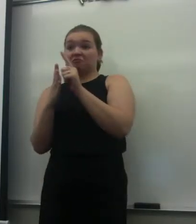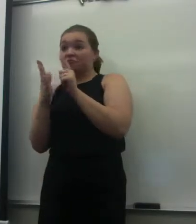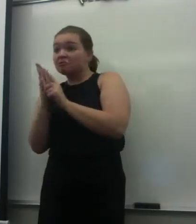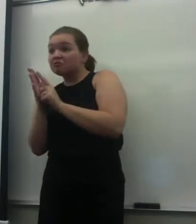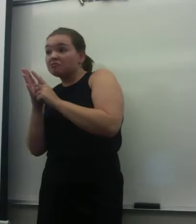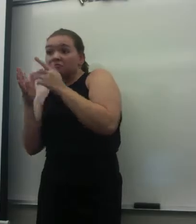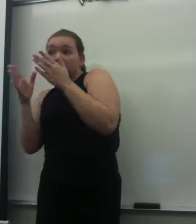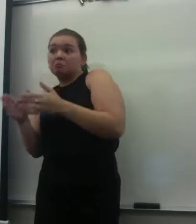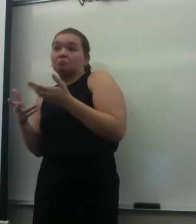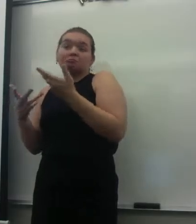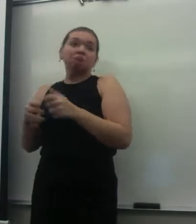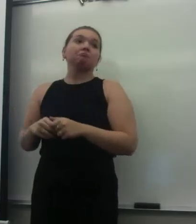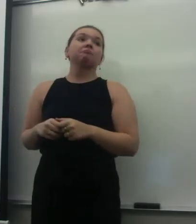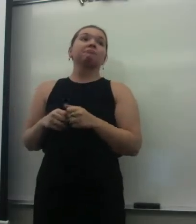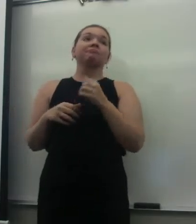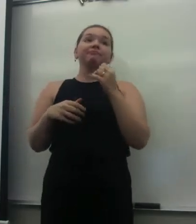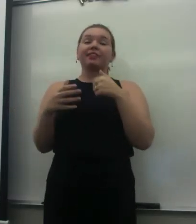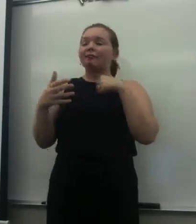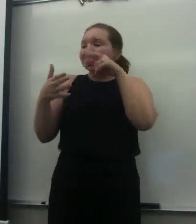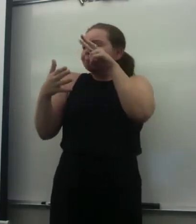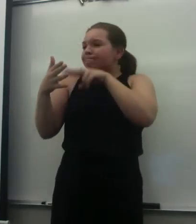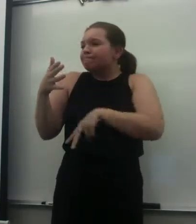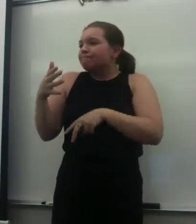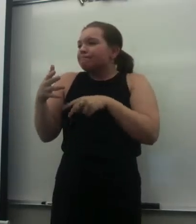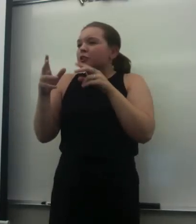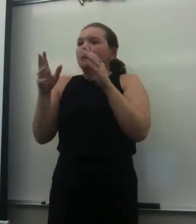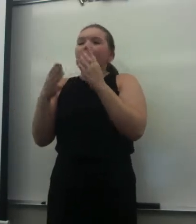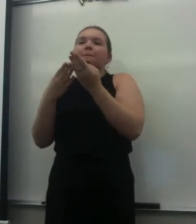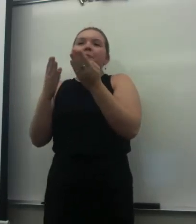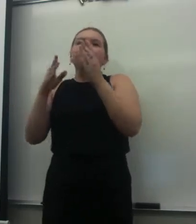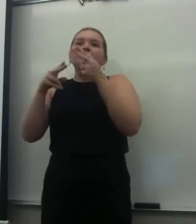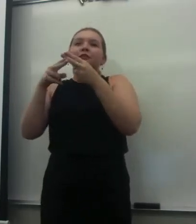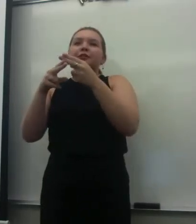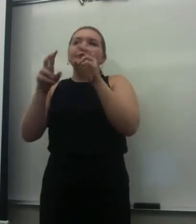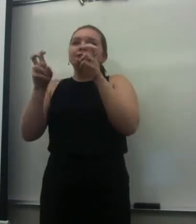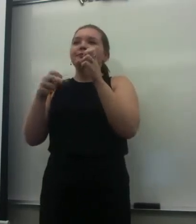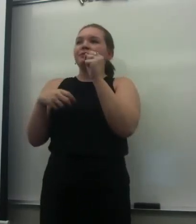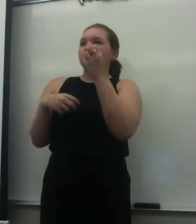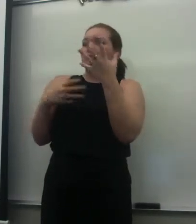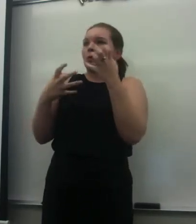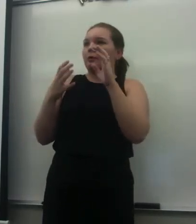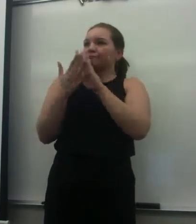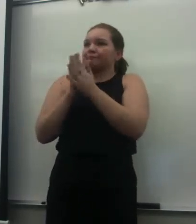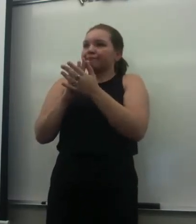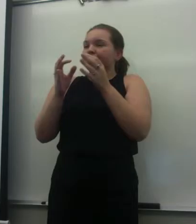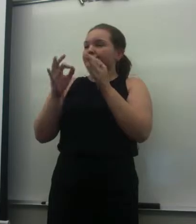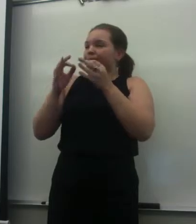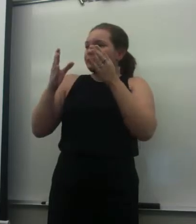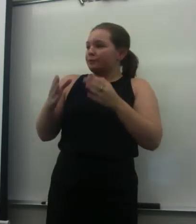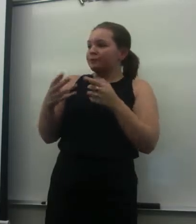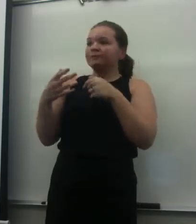Interpreter, I came upon a passage about consumers and read that several deaf